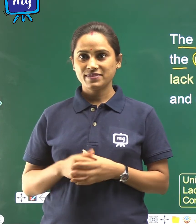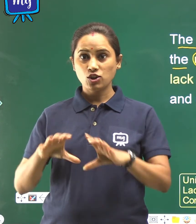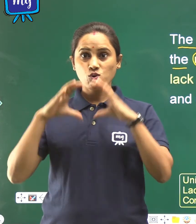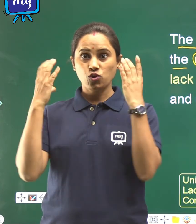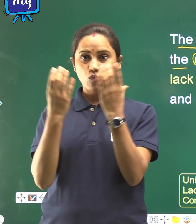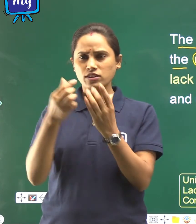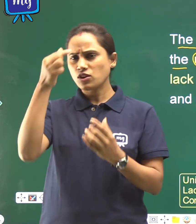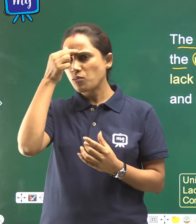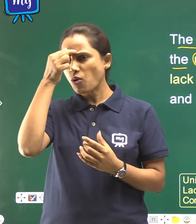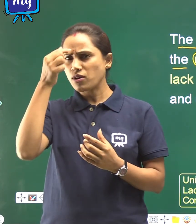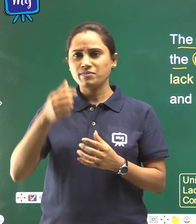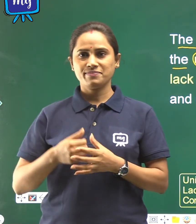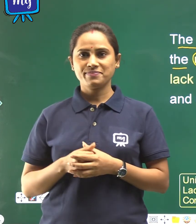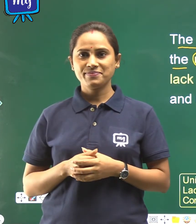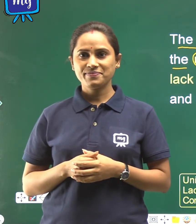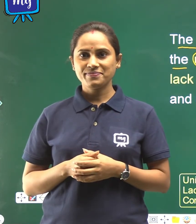universal problem,